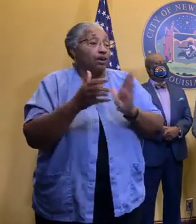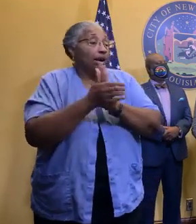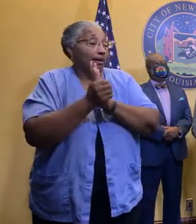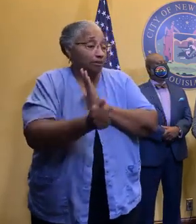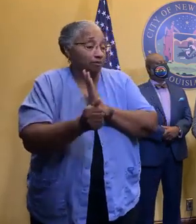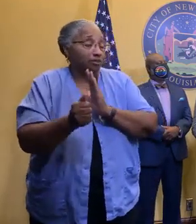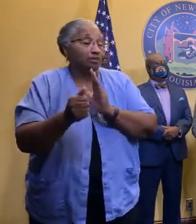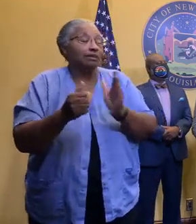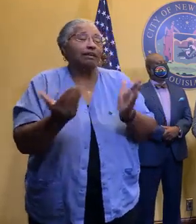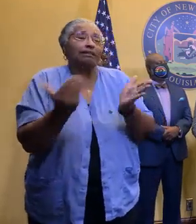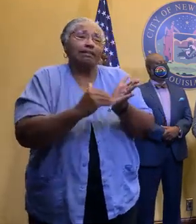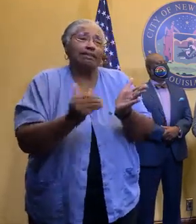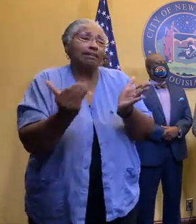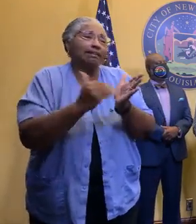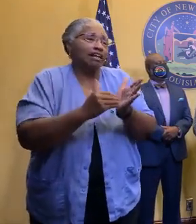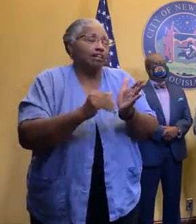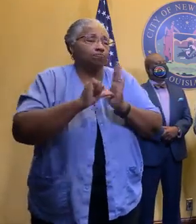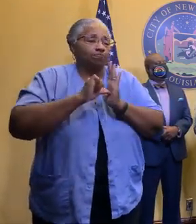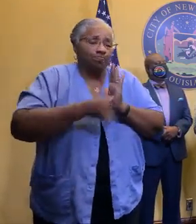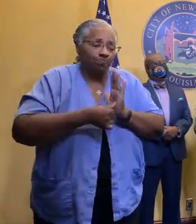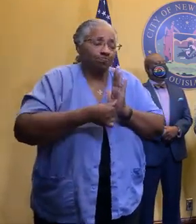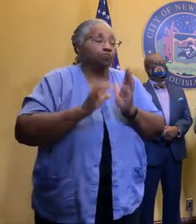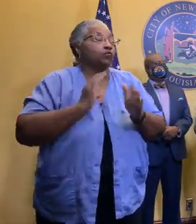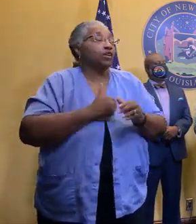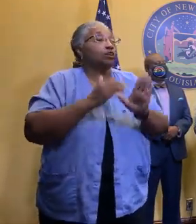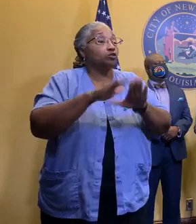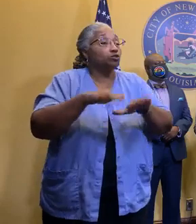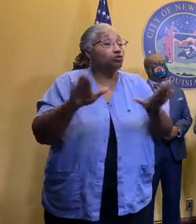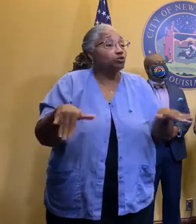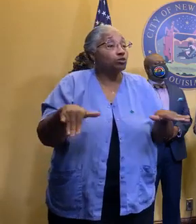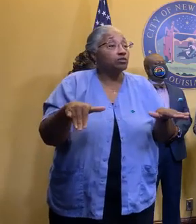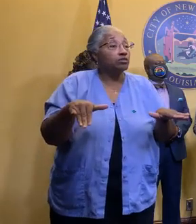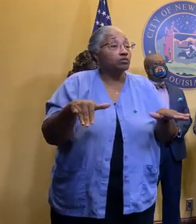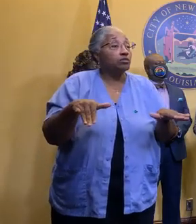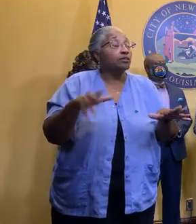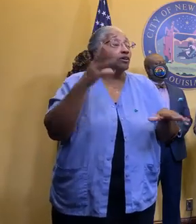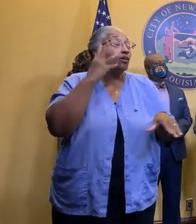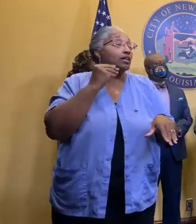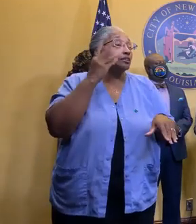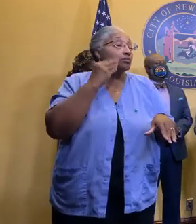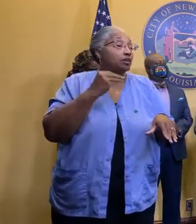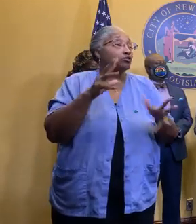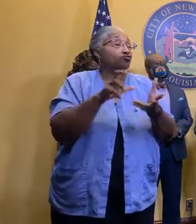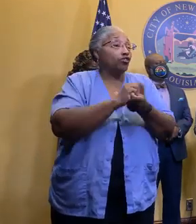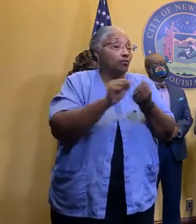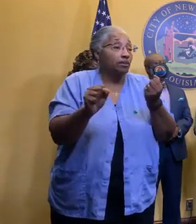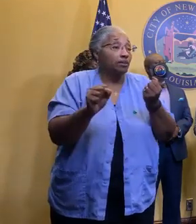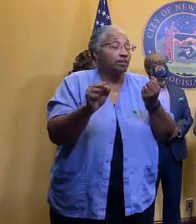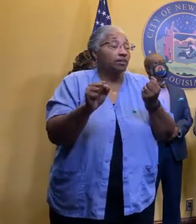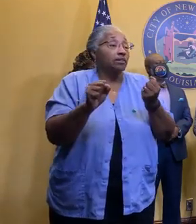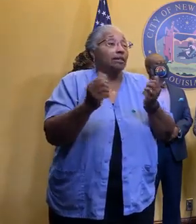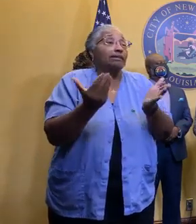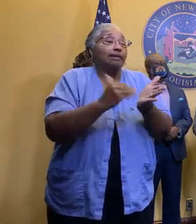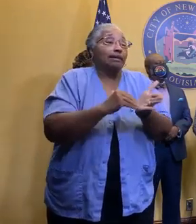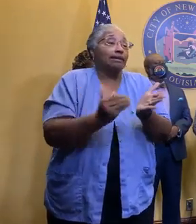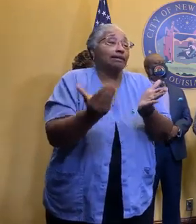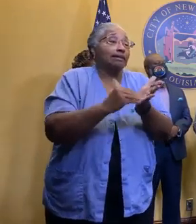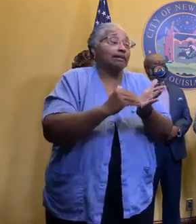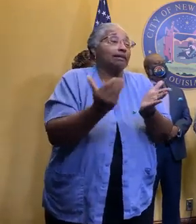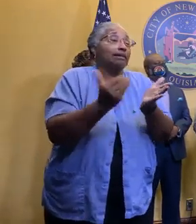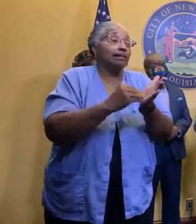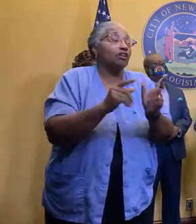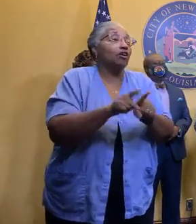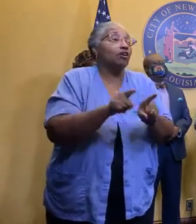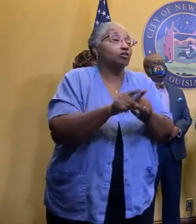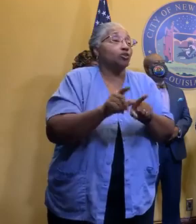us time and time again that our children are being traumatized and re-traumatized, and sometimes being raised